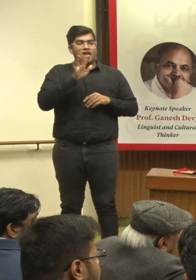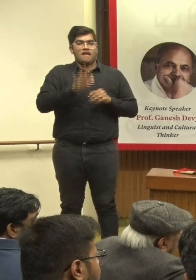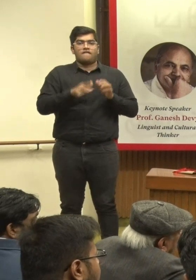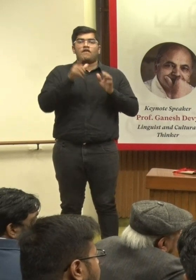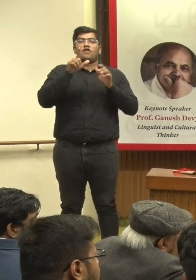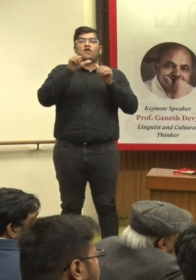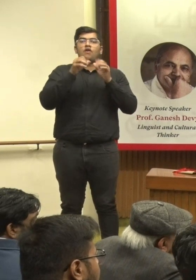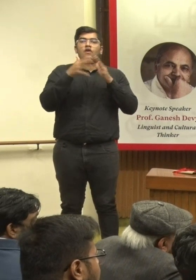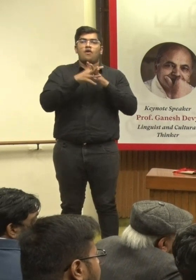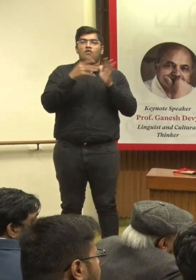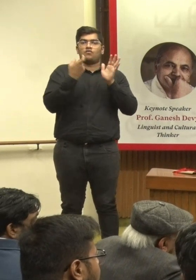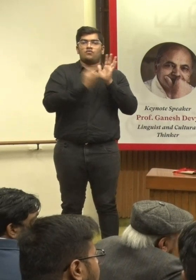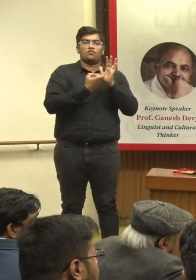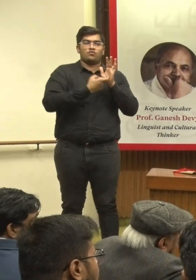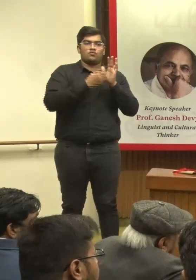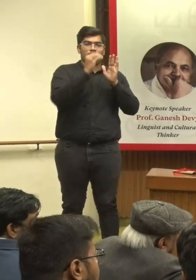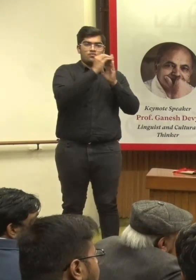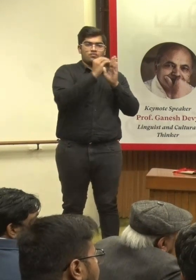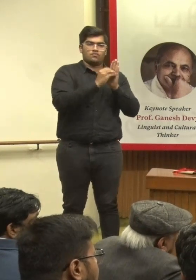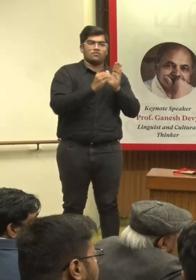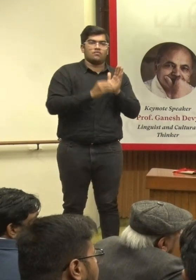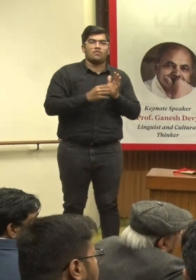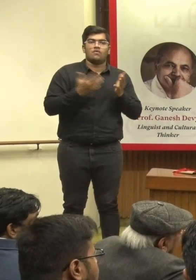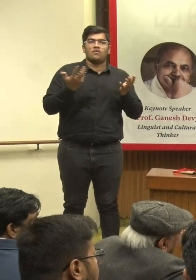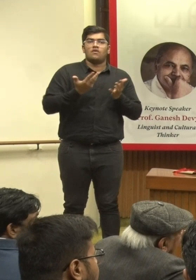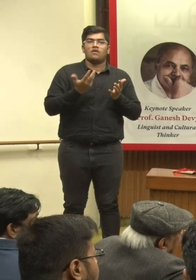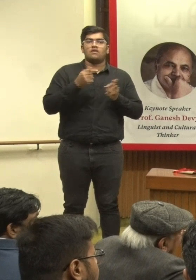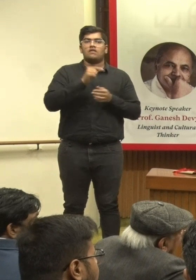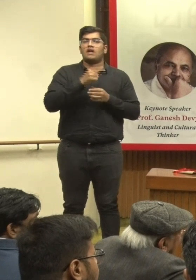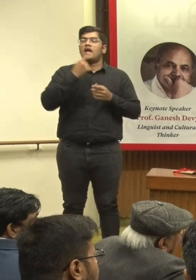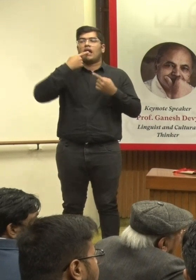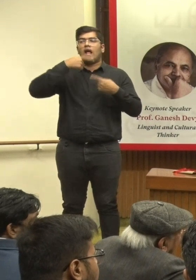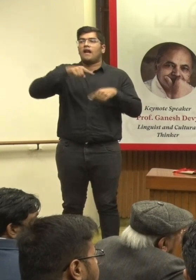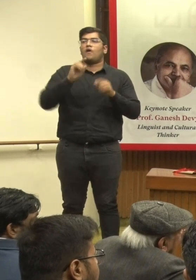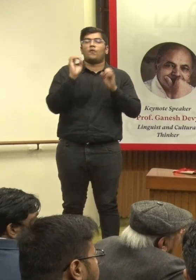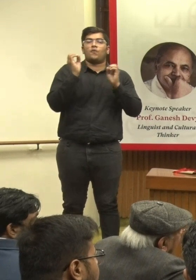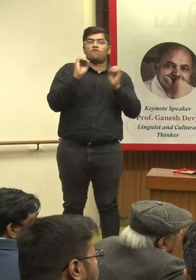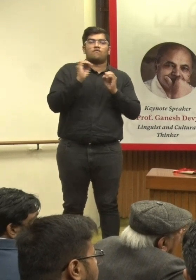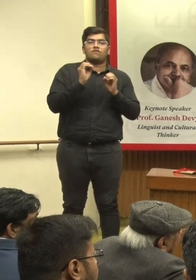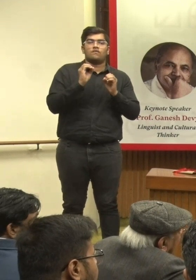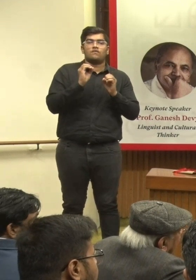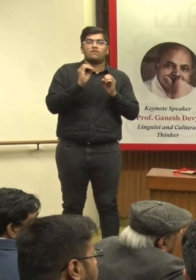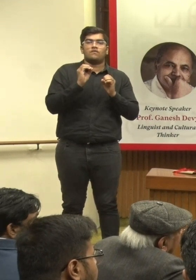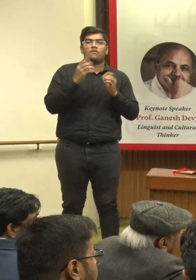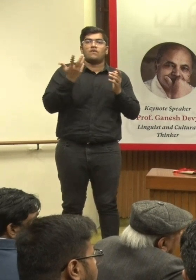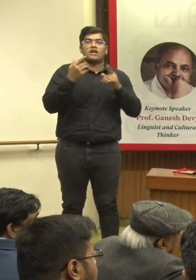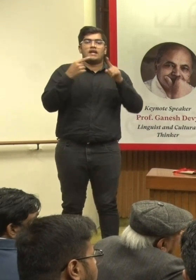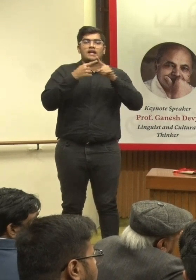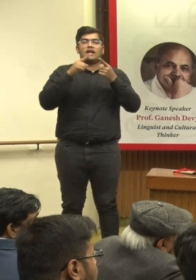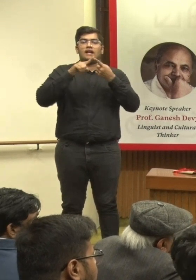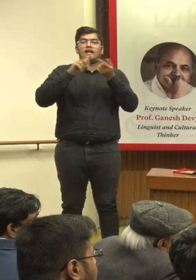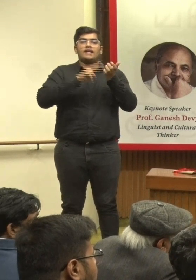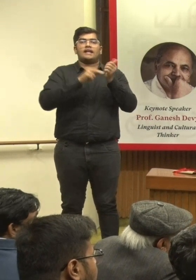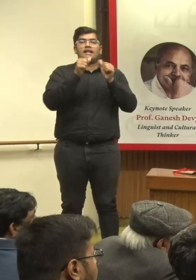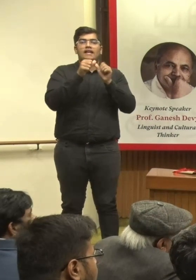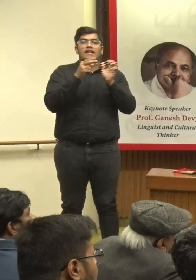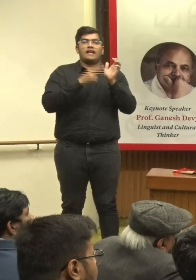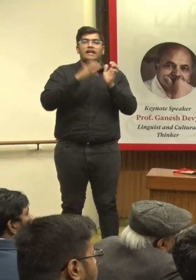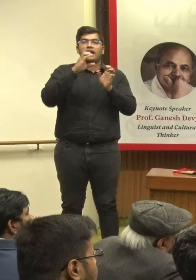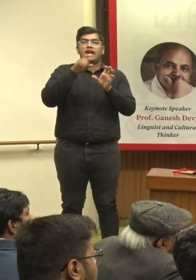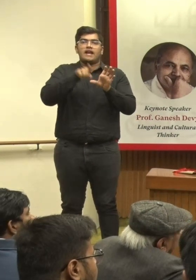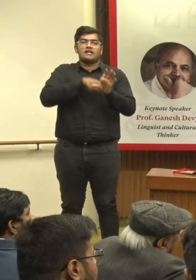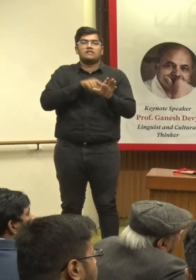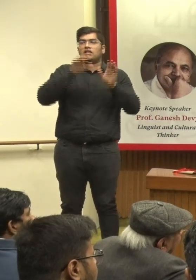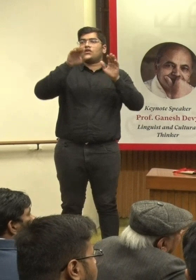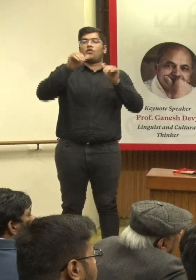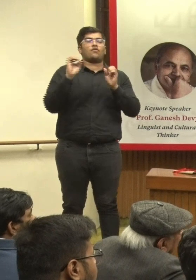regulation, specified regulation, which doesn't allow you tenancy status,